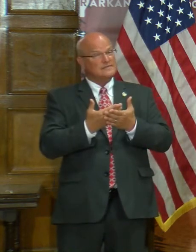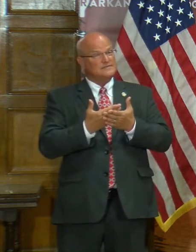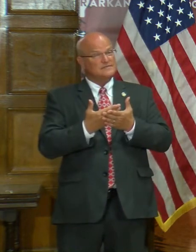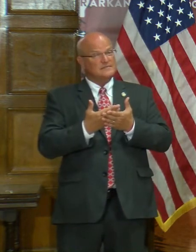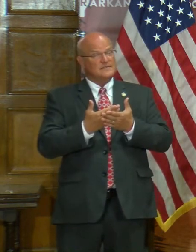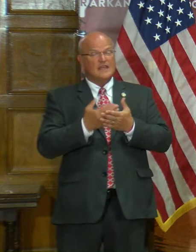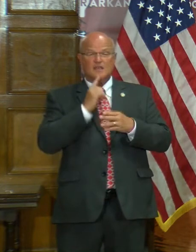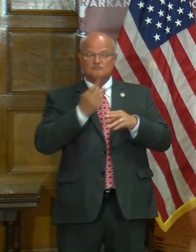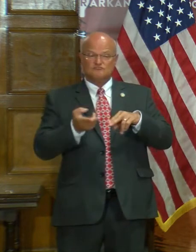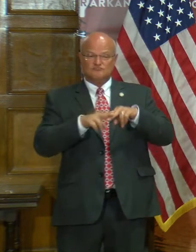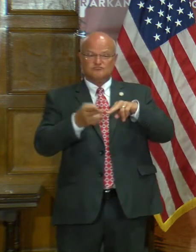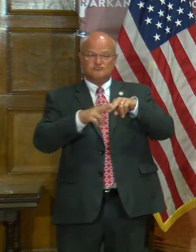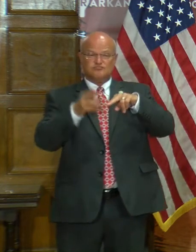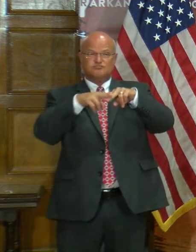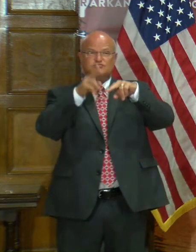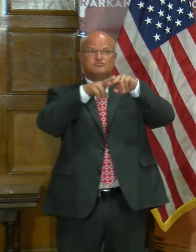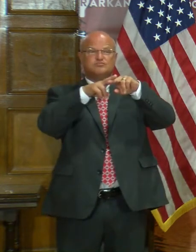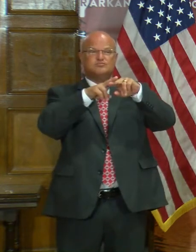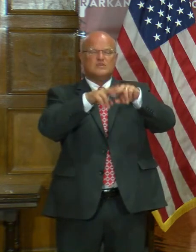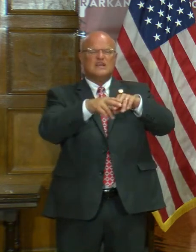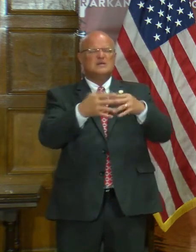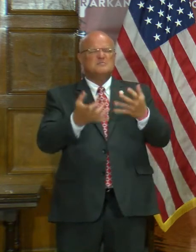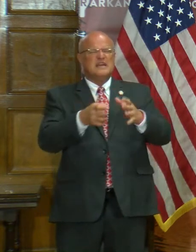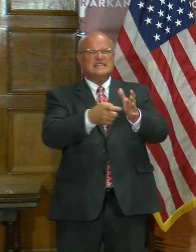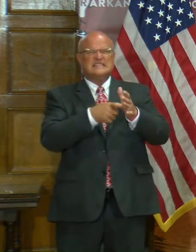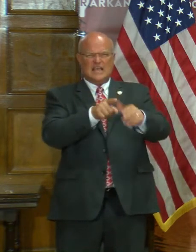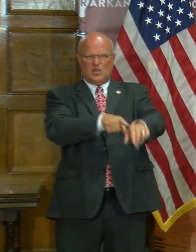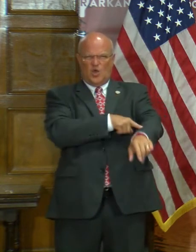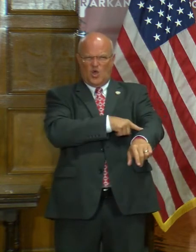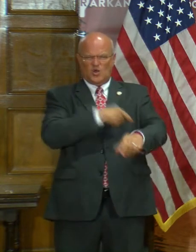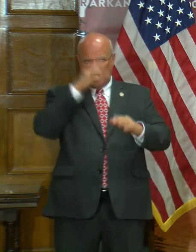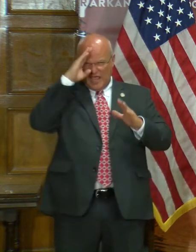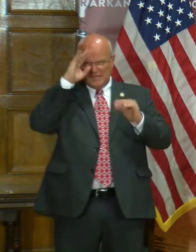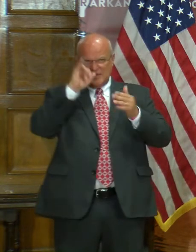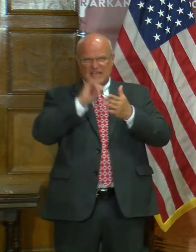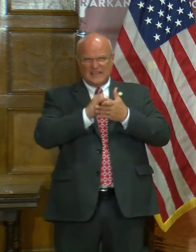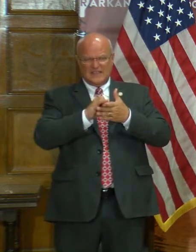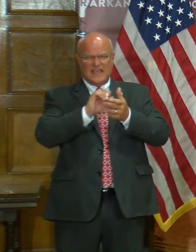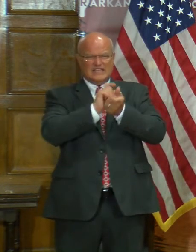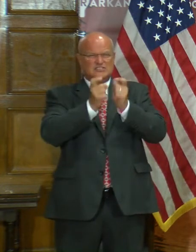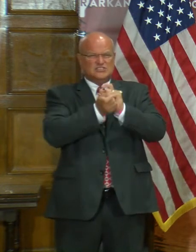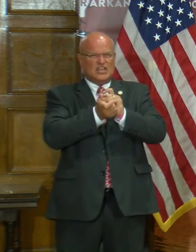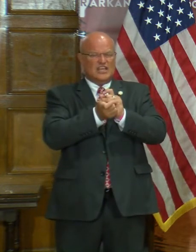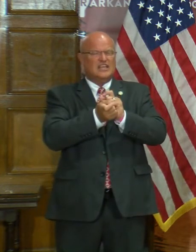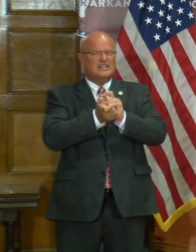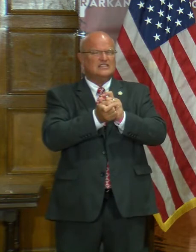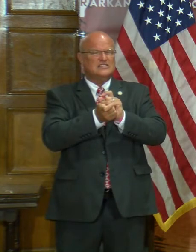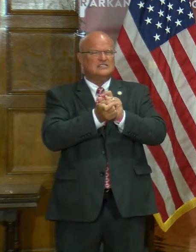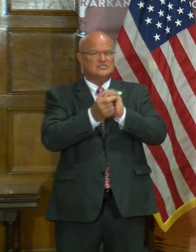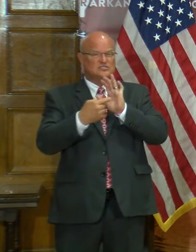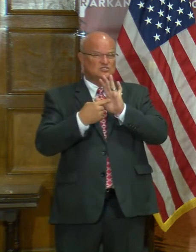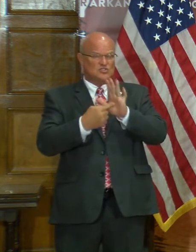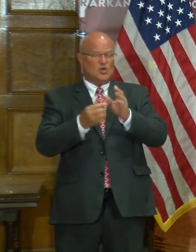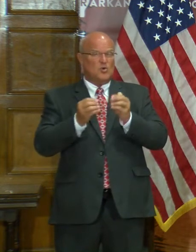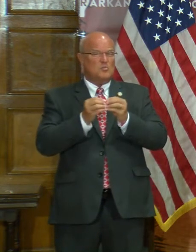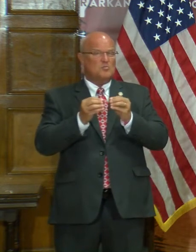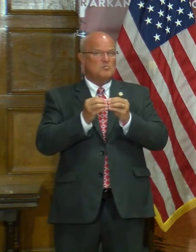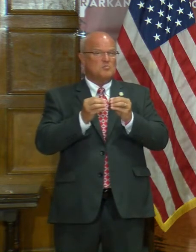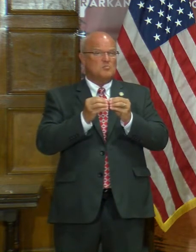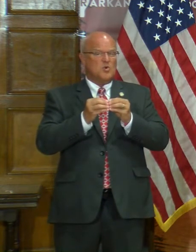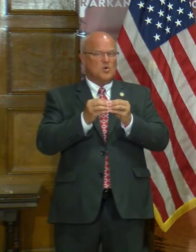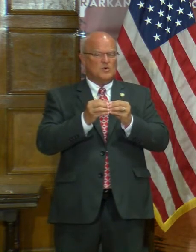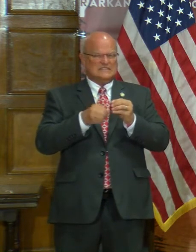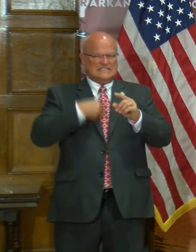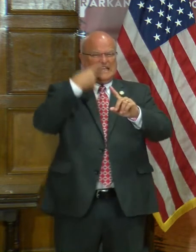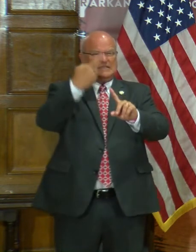that they are increasing capacity, but it's going to take longer. I expect that change to be reflected more in this